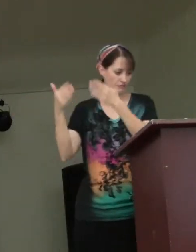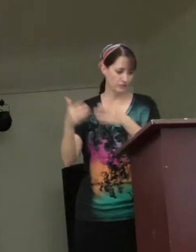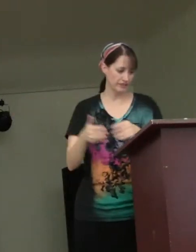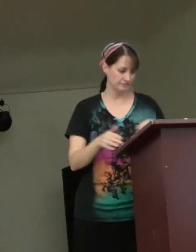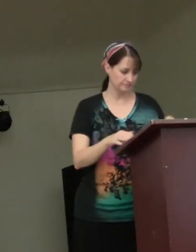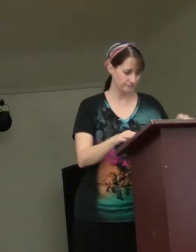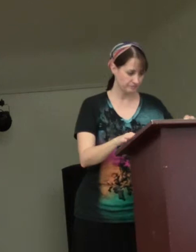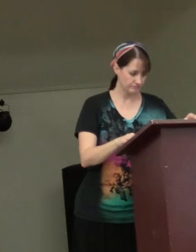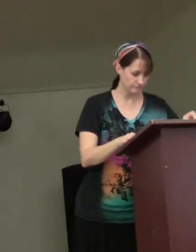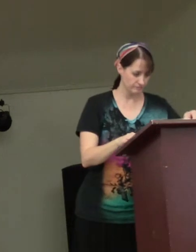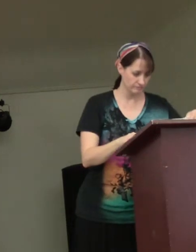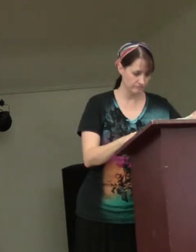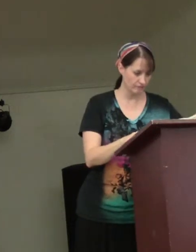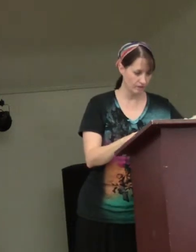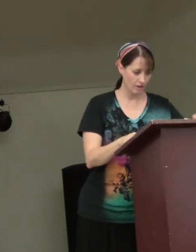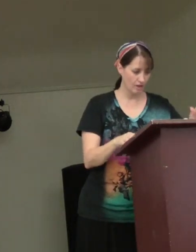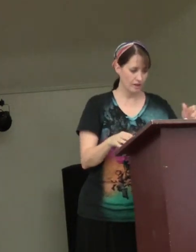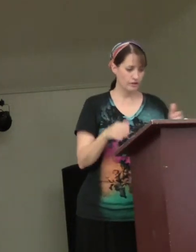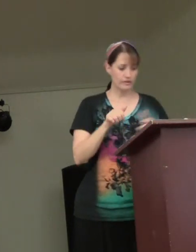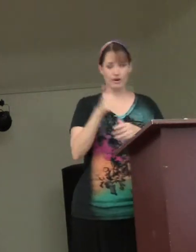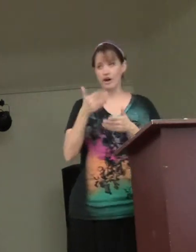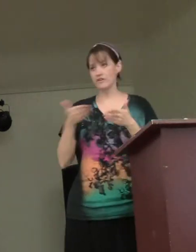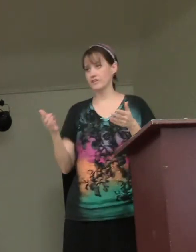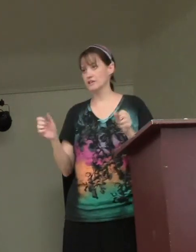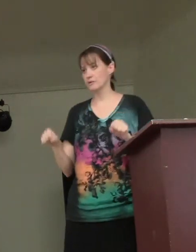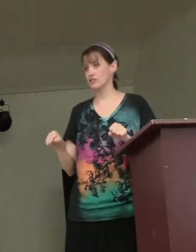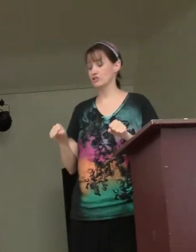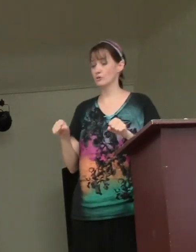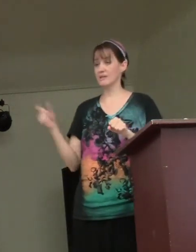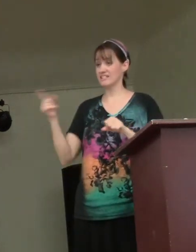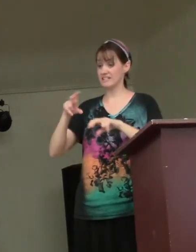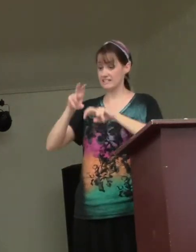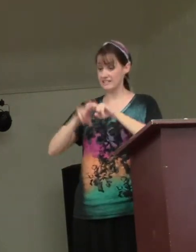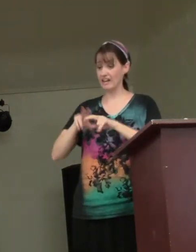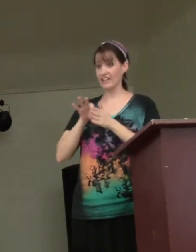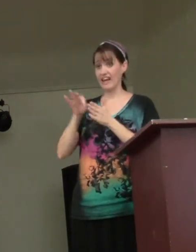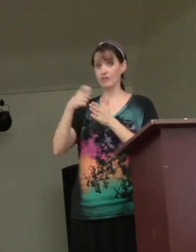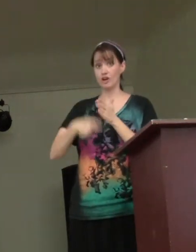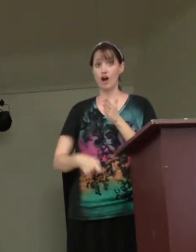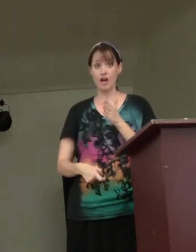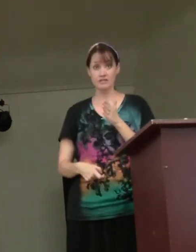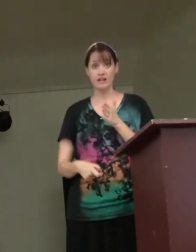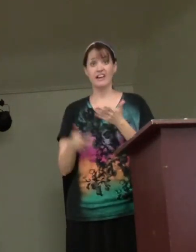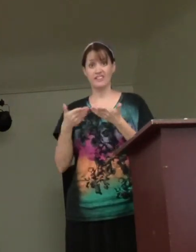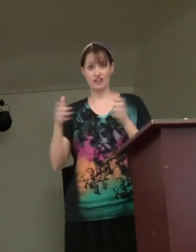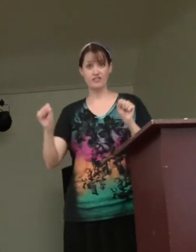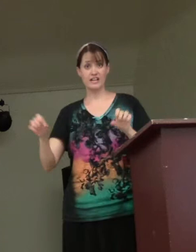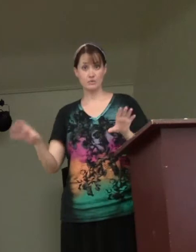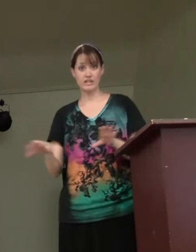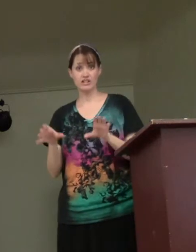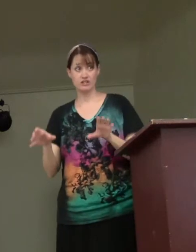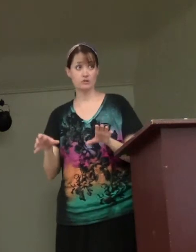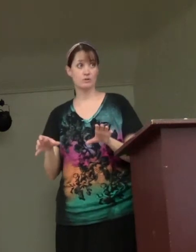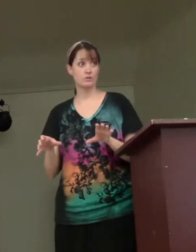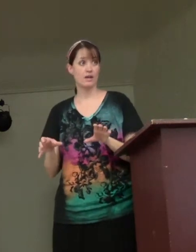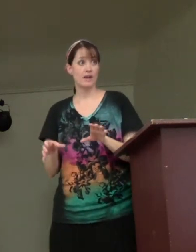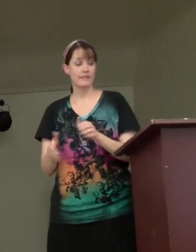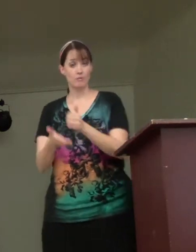offering. You know, there are other things we can do. I mean, he says sit down and count the cost. There are things we can do that will